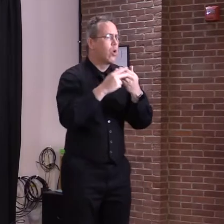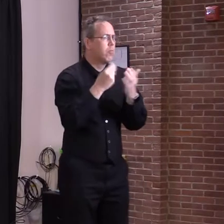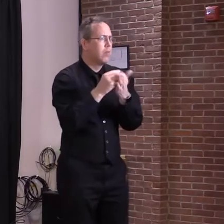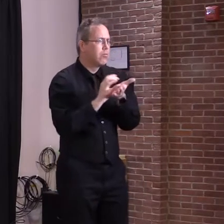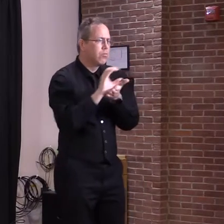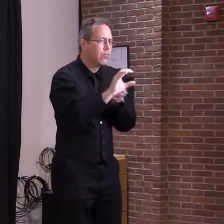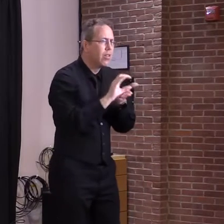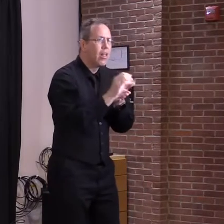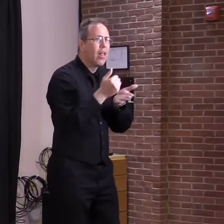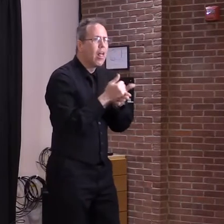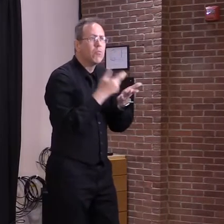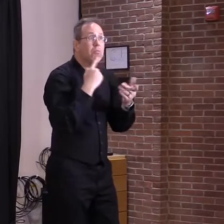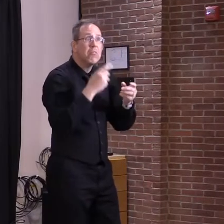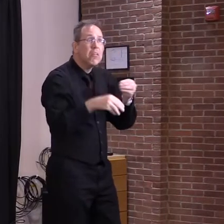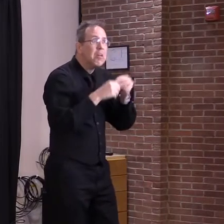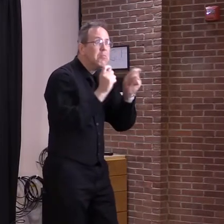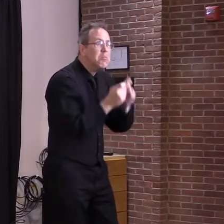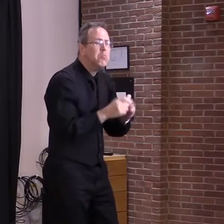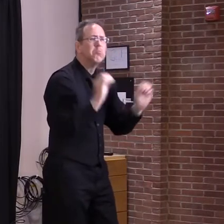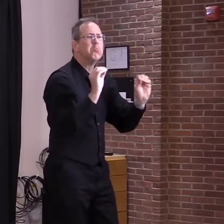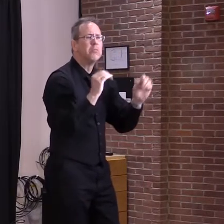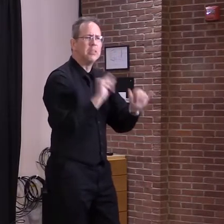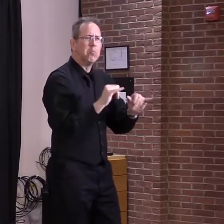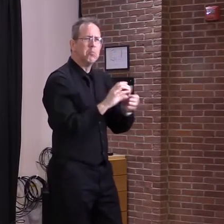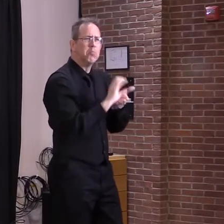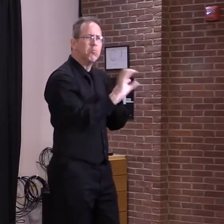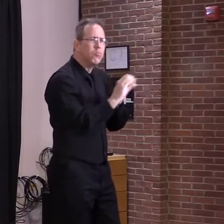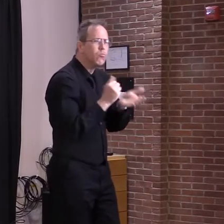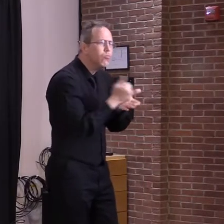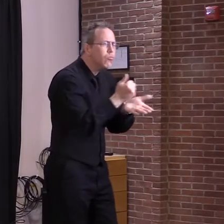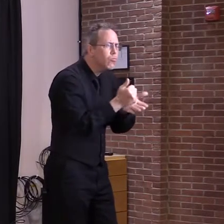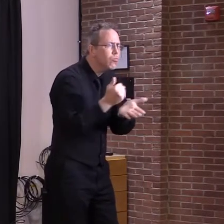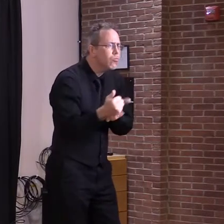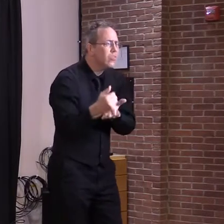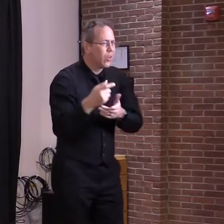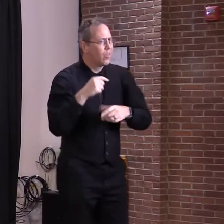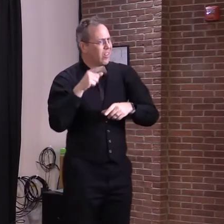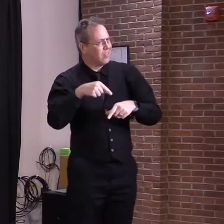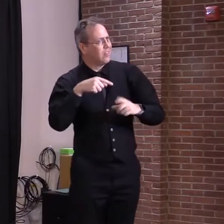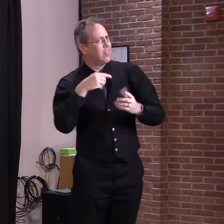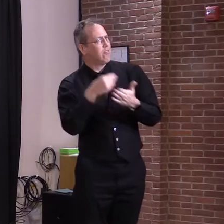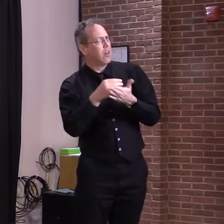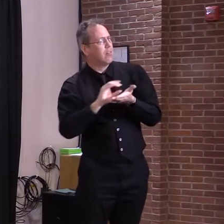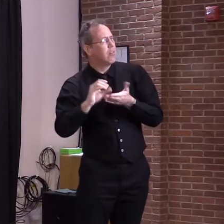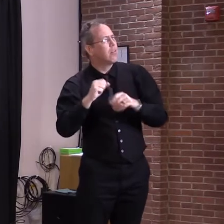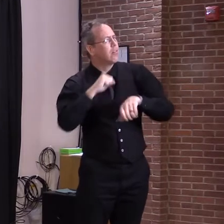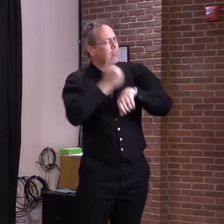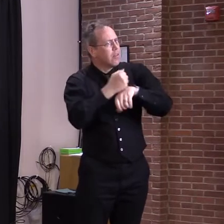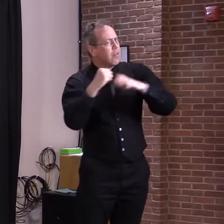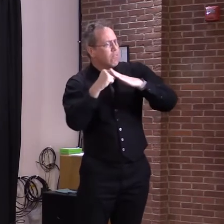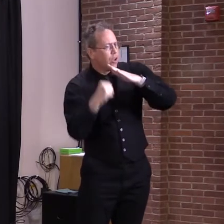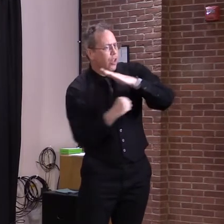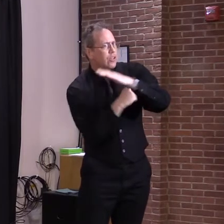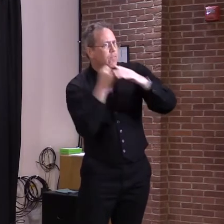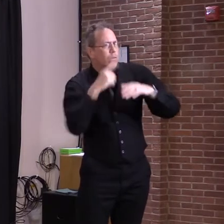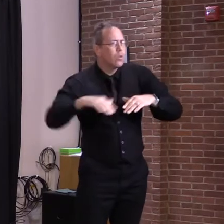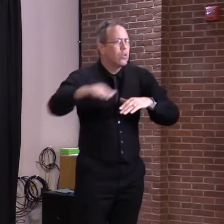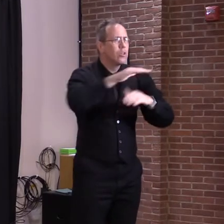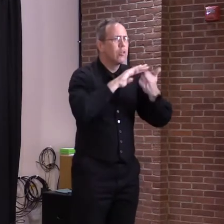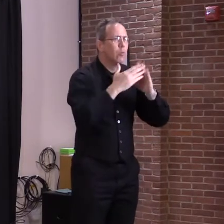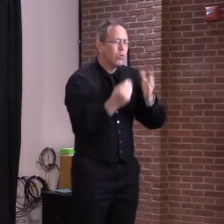the base from which we could collect taxation. That money would help facilitate development